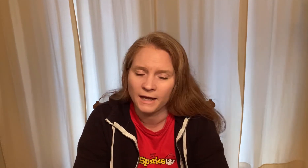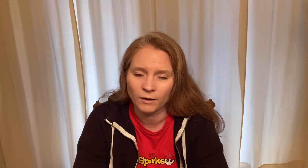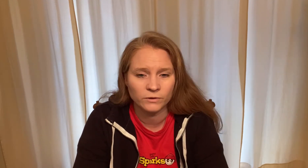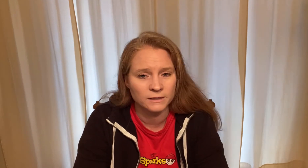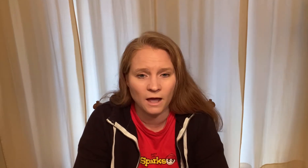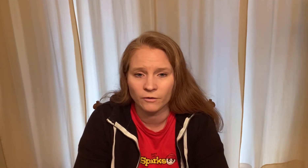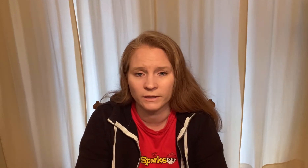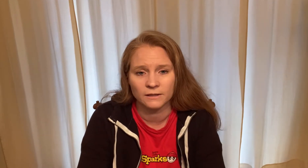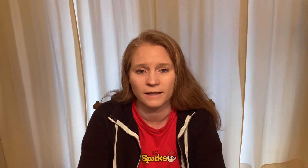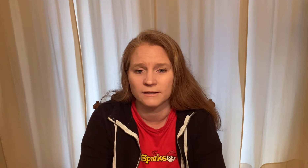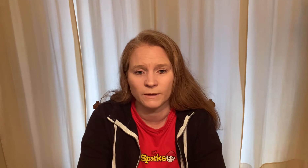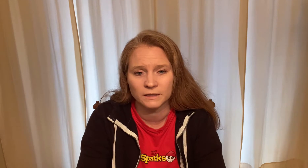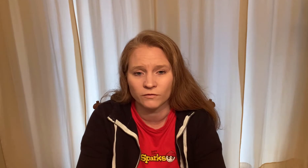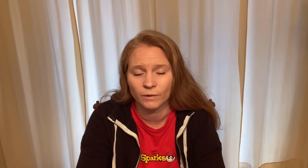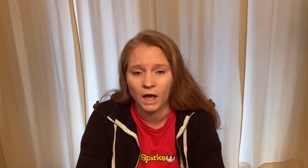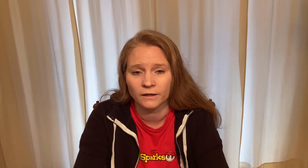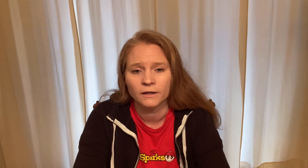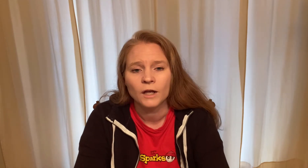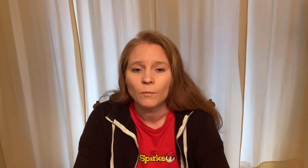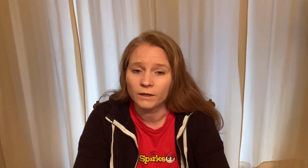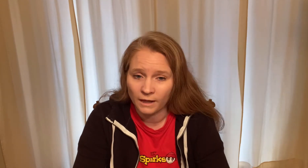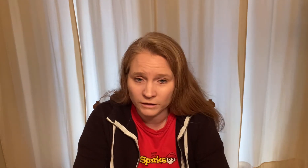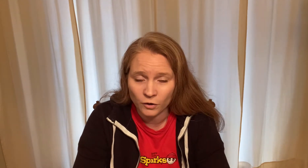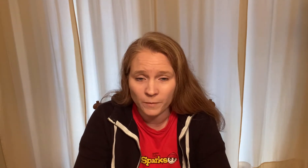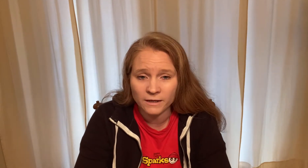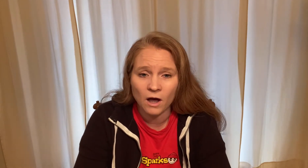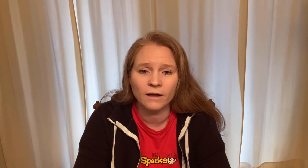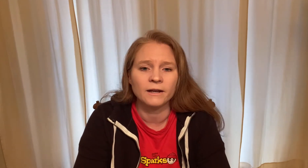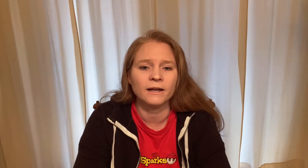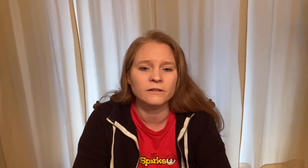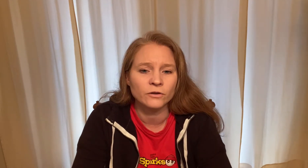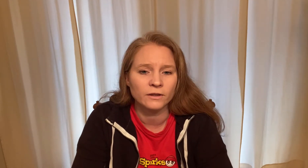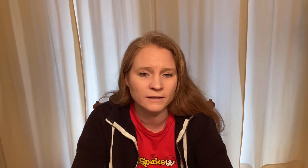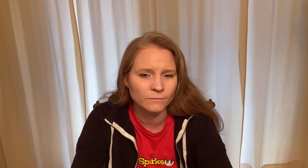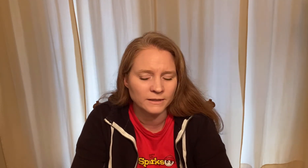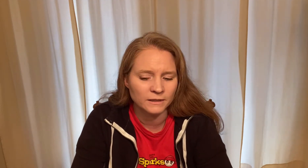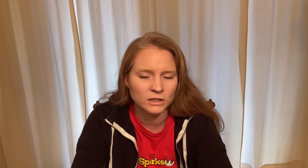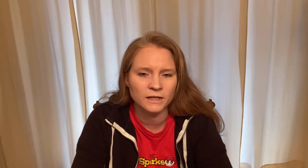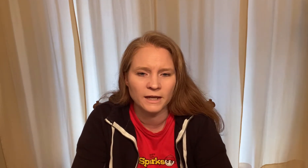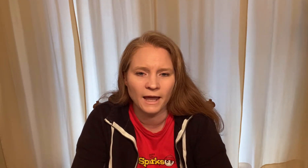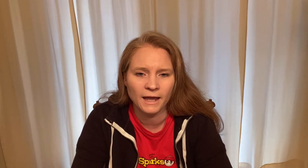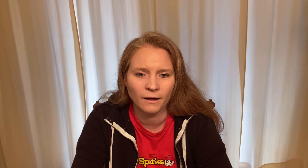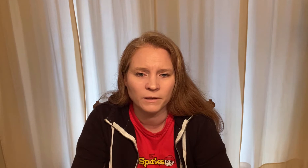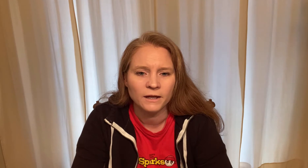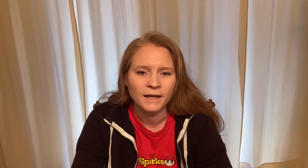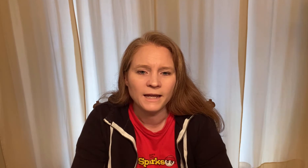was not going to like this message from God. But Elijah obeyed God, and he took this message to King Ahab. He told